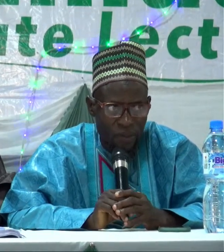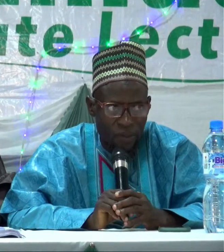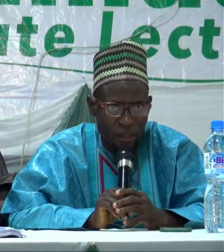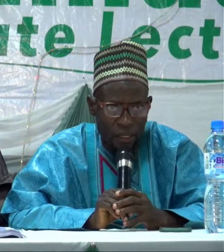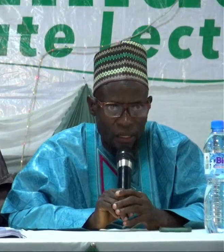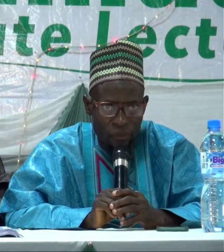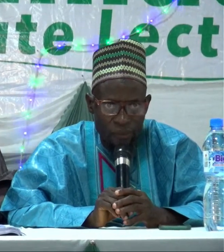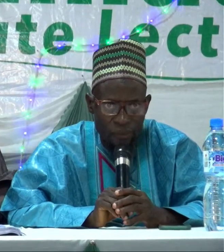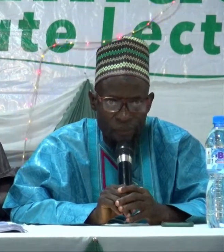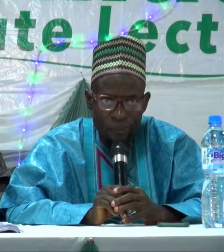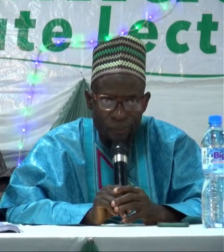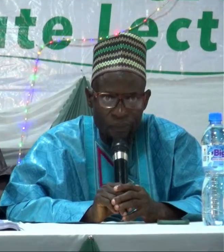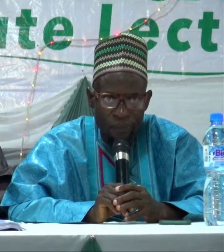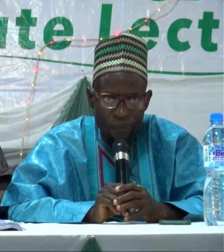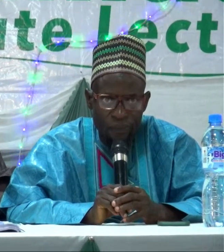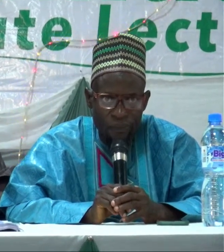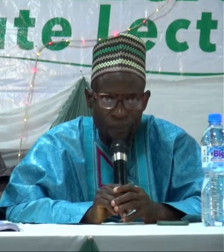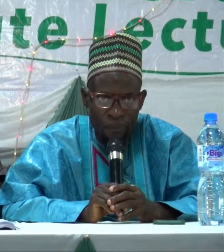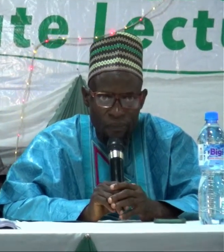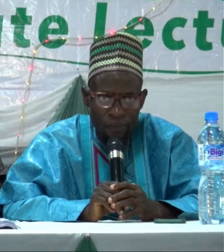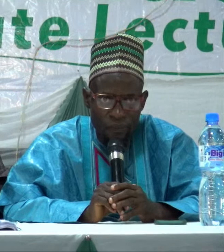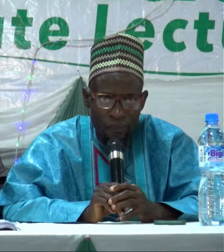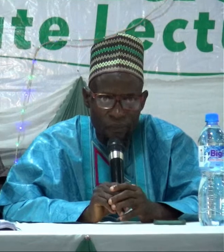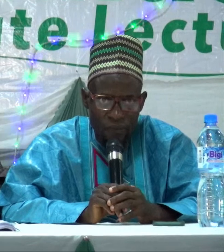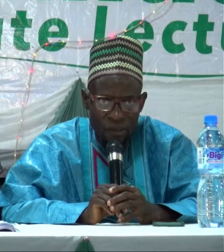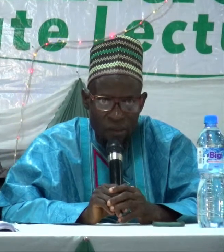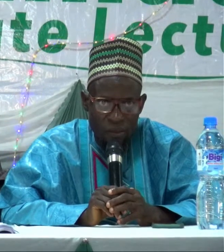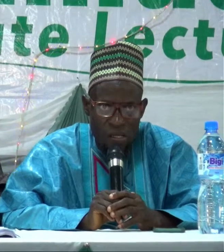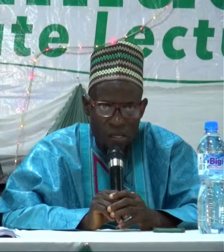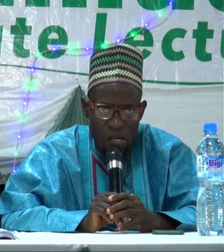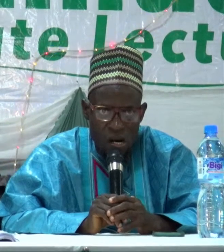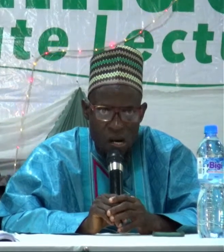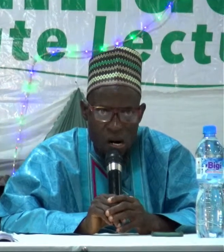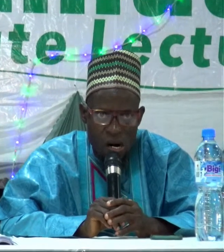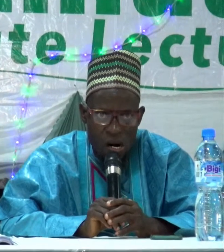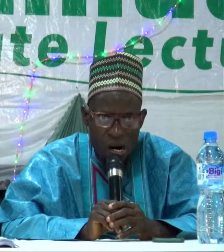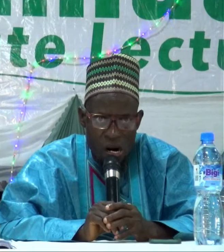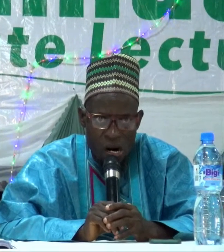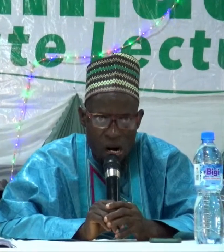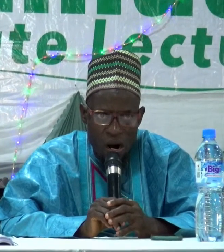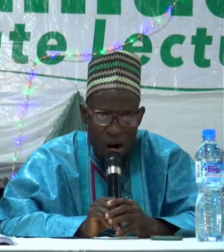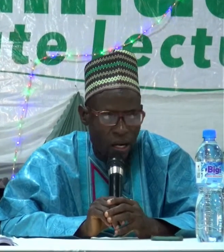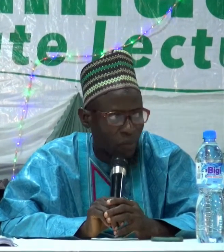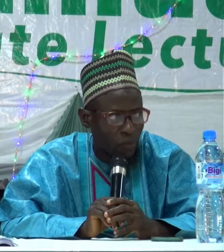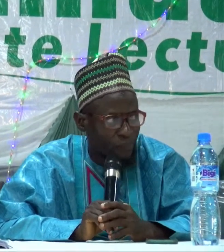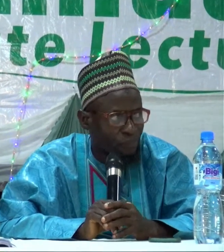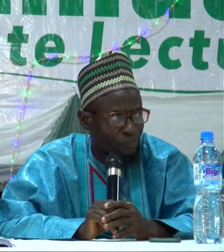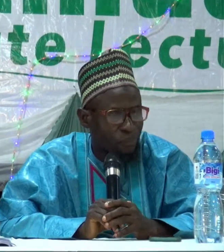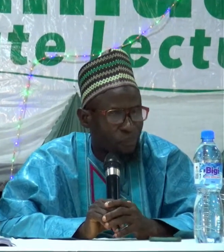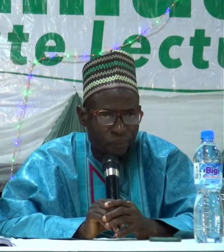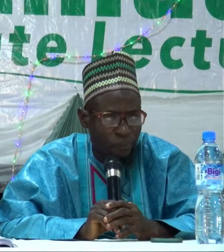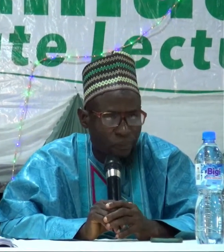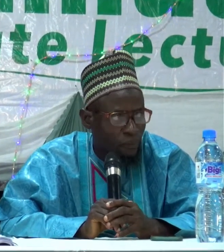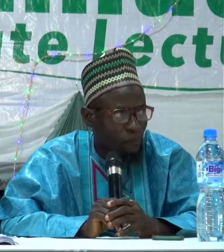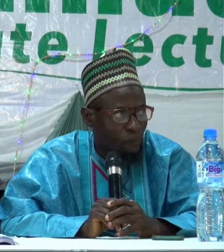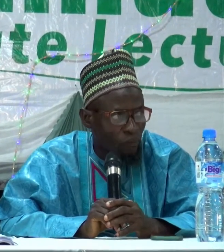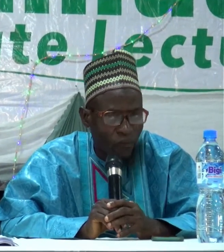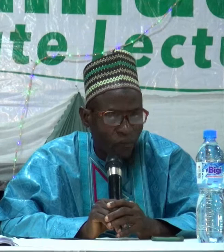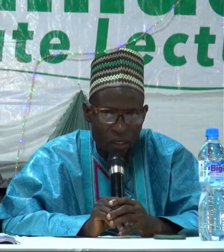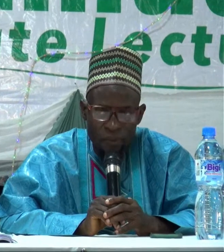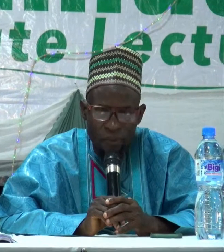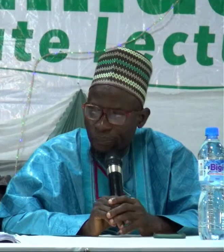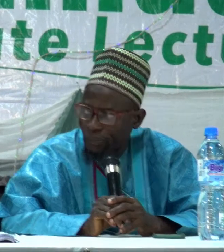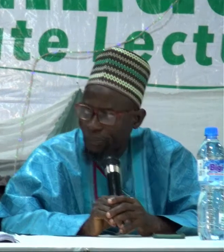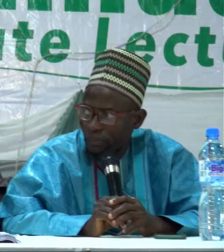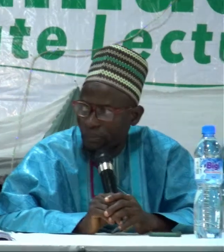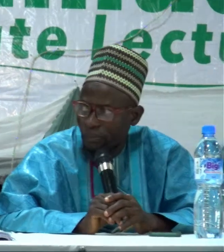olorun. Amen. Alaafia gbogbo gba ma saye nde fun wa. Alaafia nu opolo olorun yen de fun wa. Amen. Alaafia nu egun ara yen de fun wa. Amen. Tinu